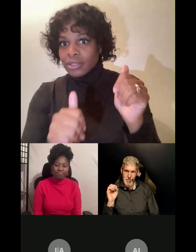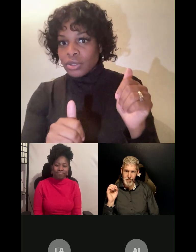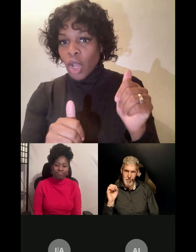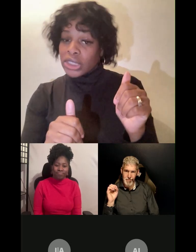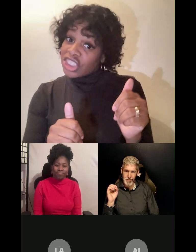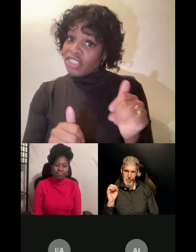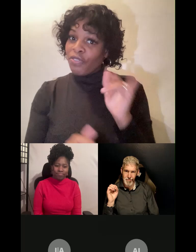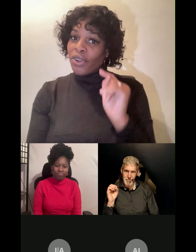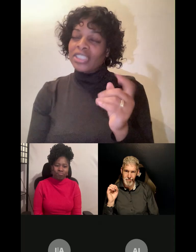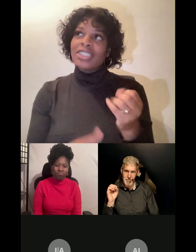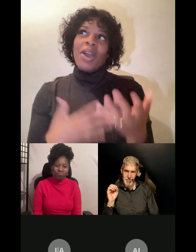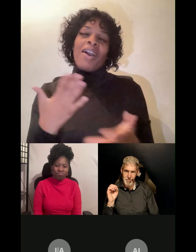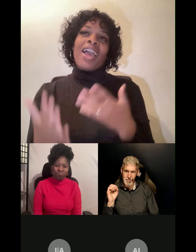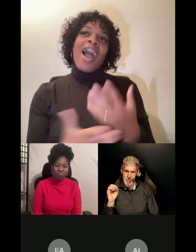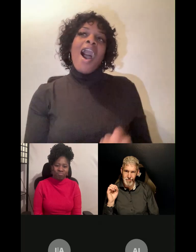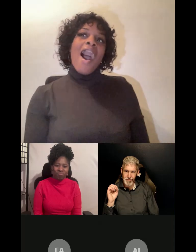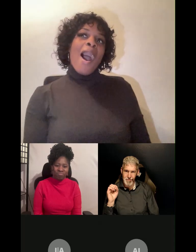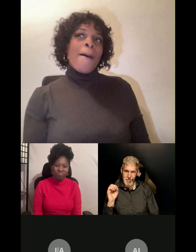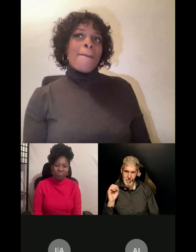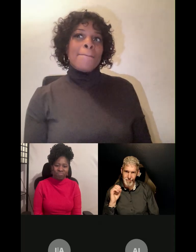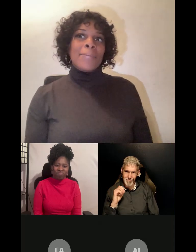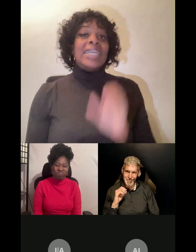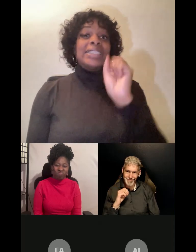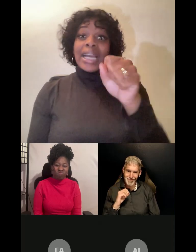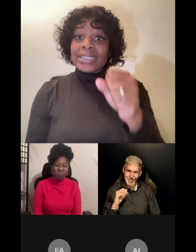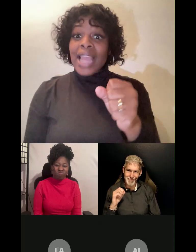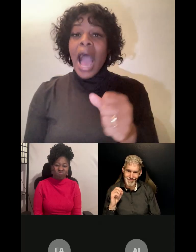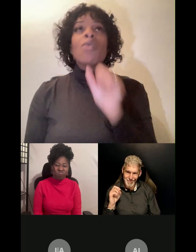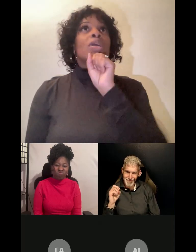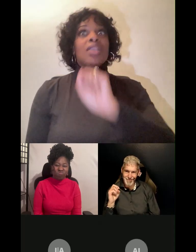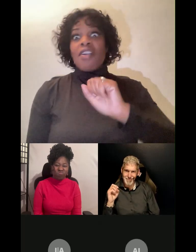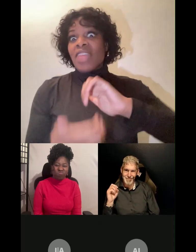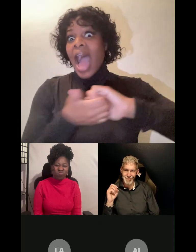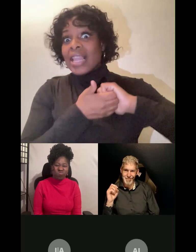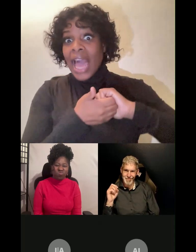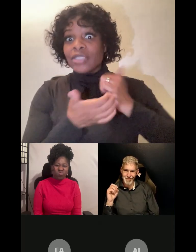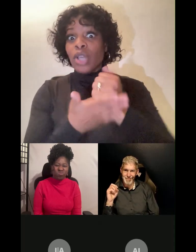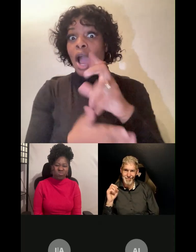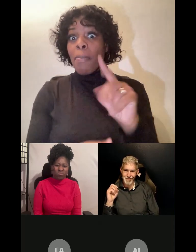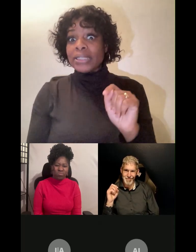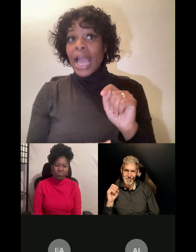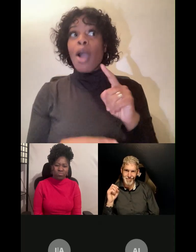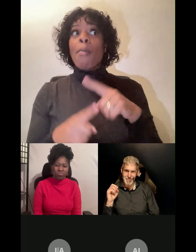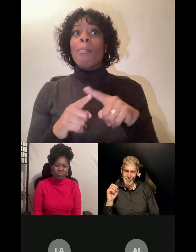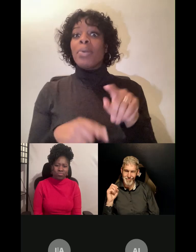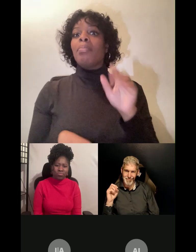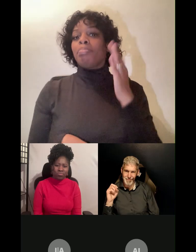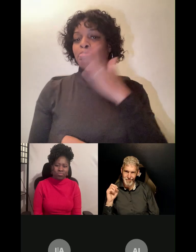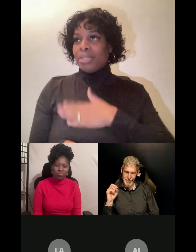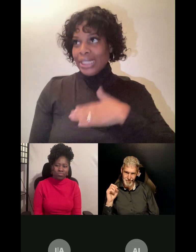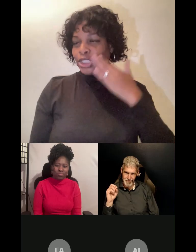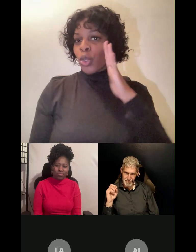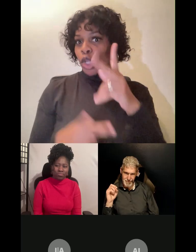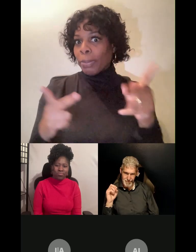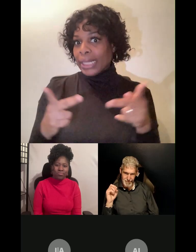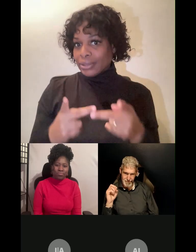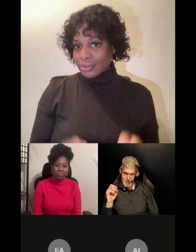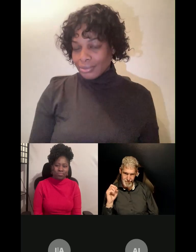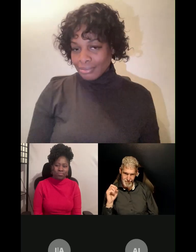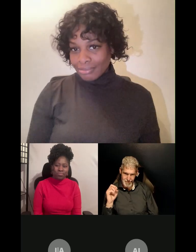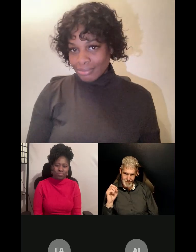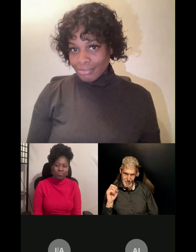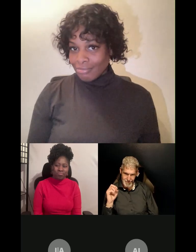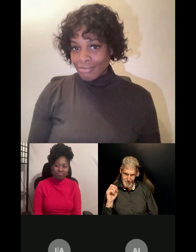is trying to audition for it. So, um, yes, I would love the allies to help us out, but please know your